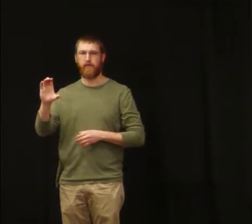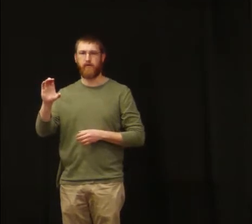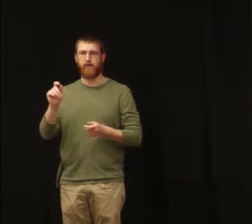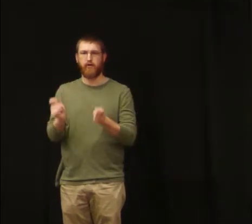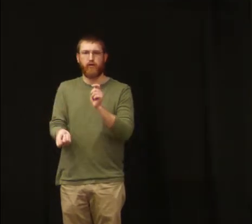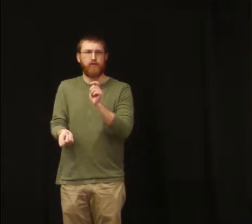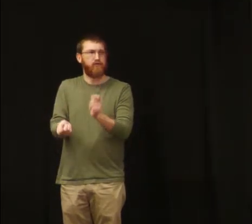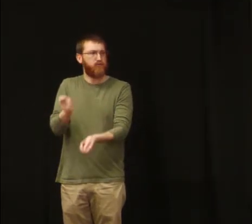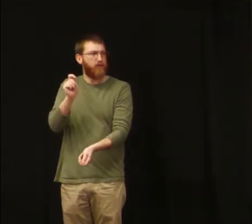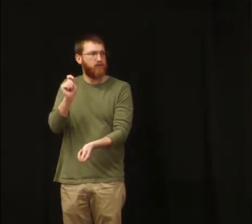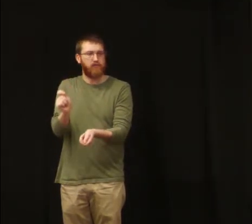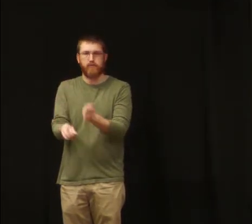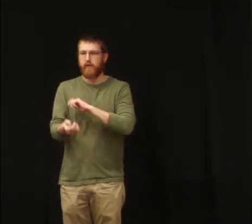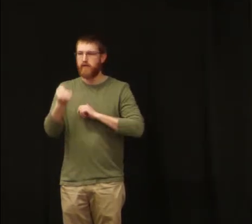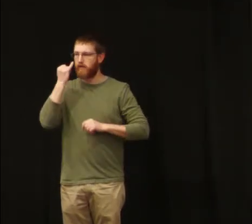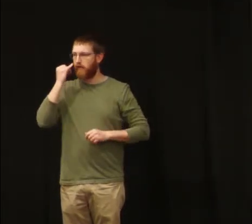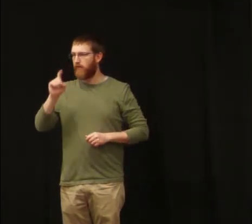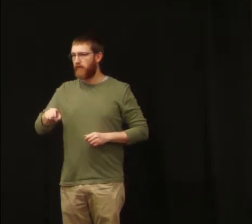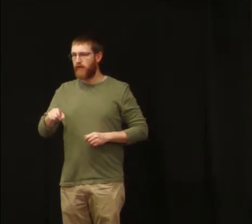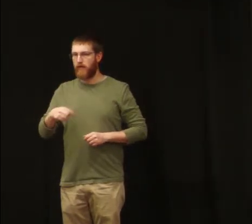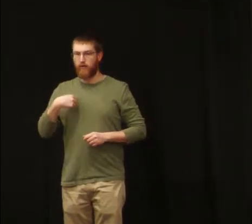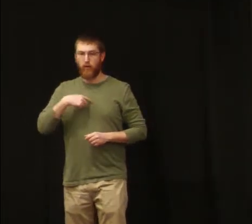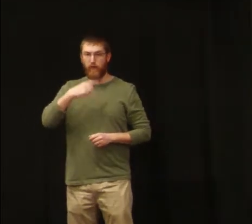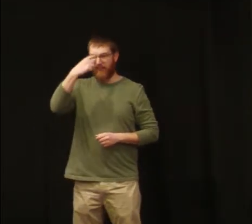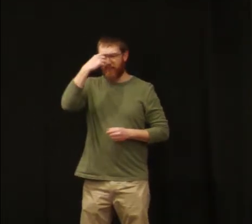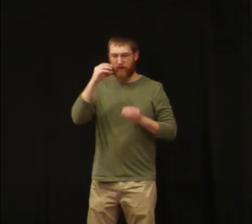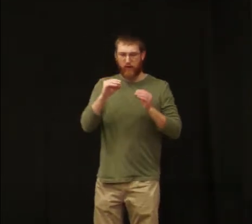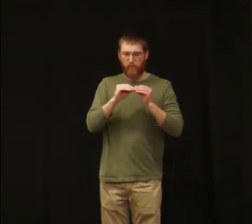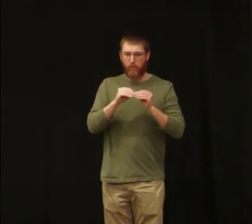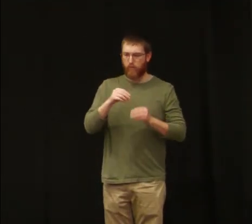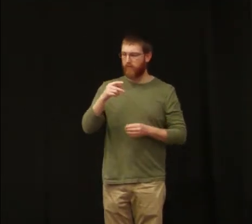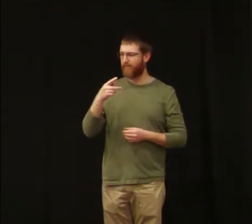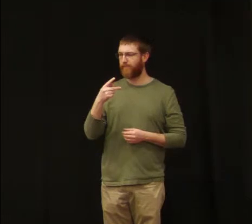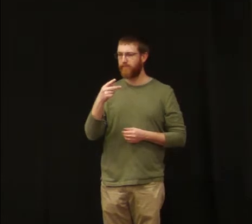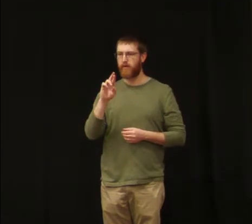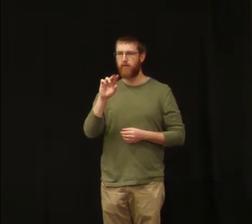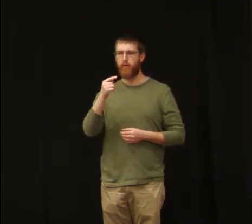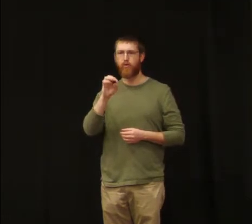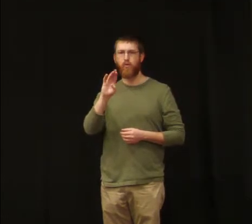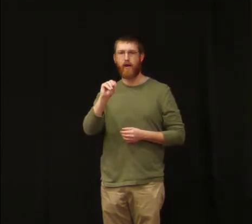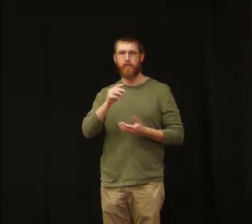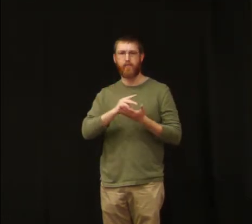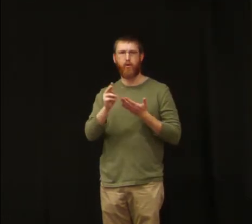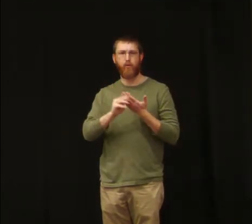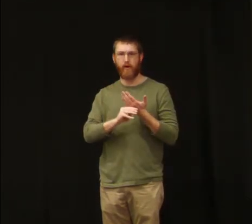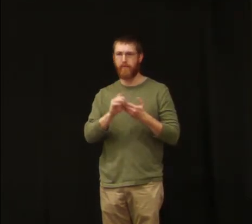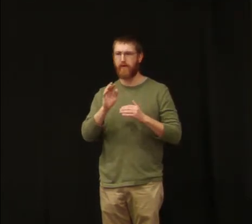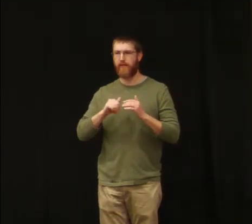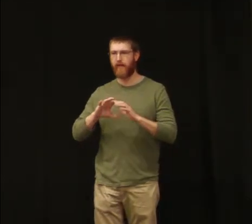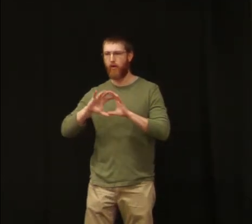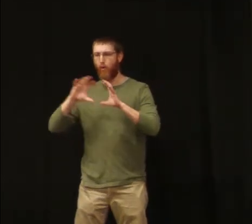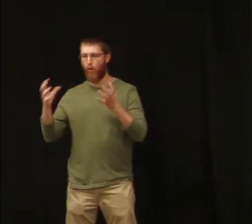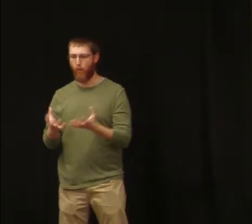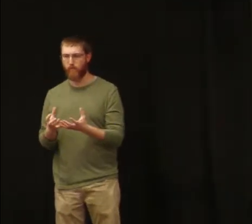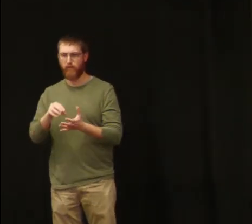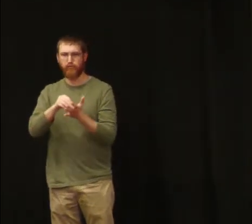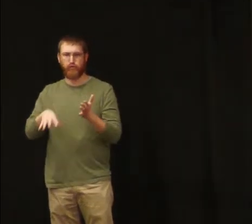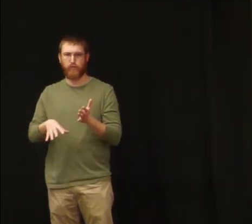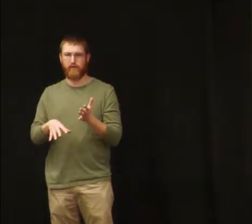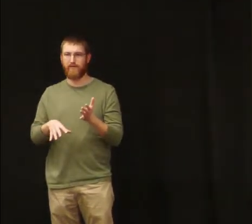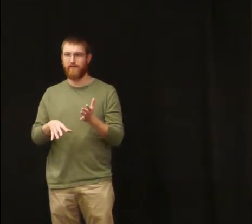we always want to be thinking of this as a program and look at the student holistically.